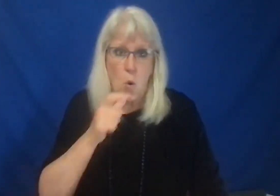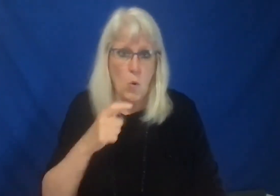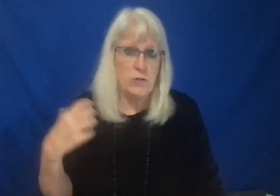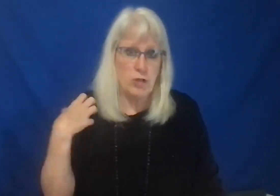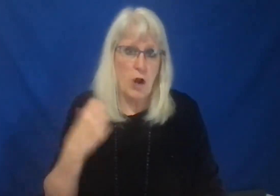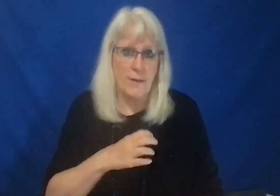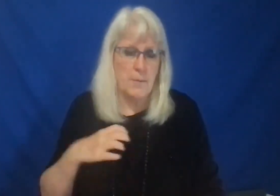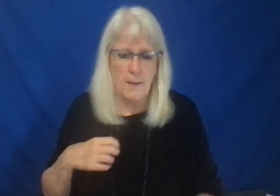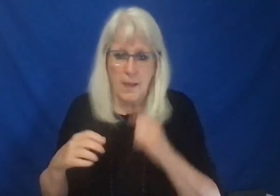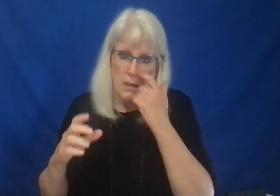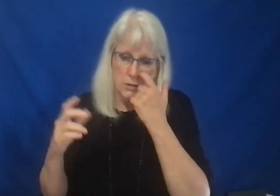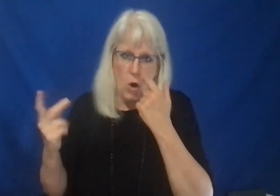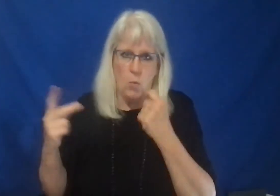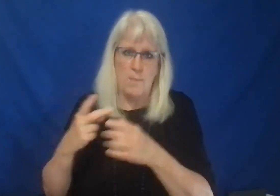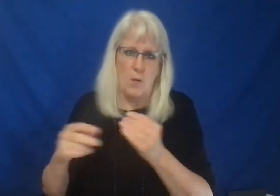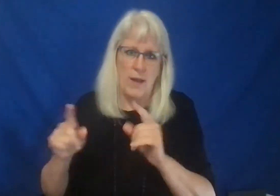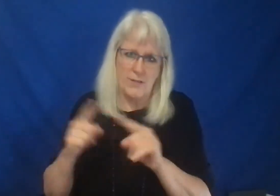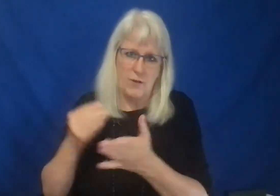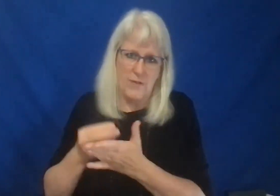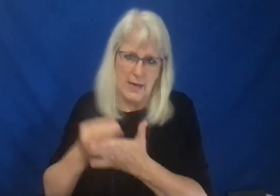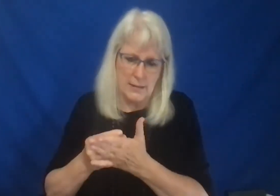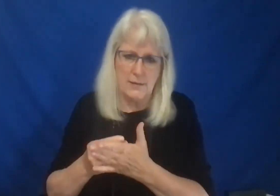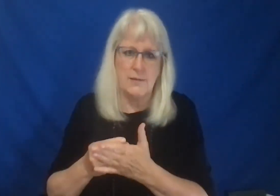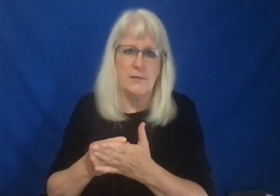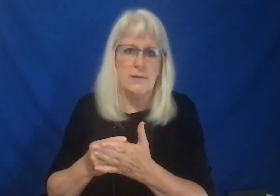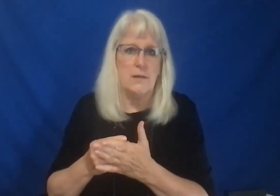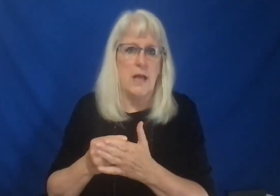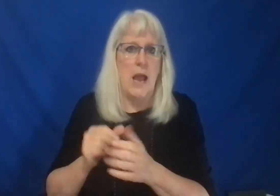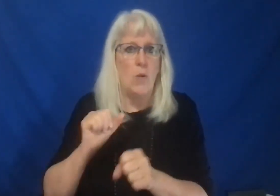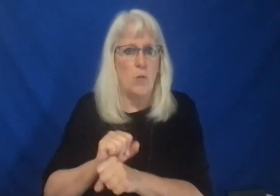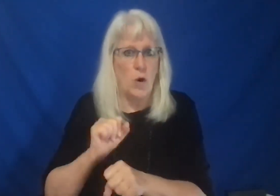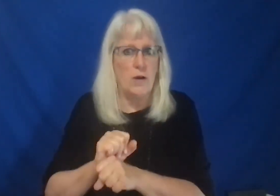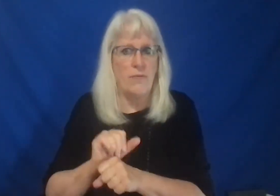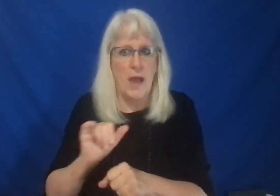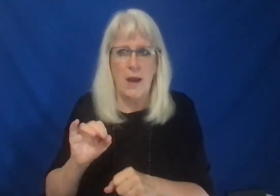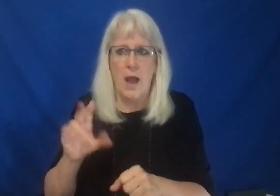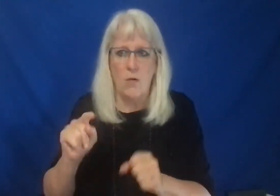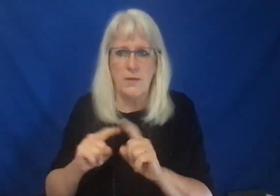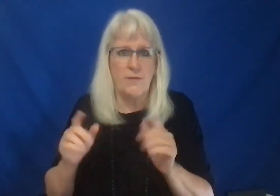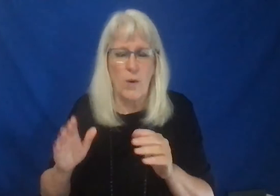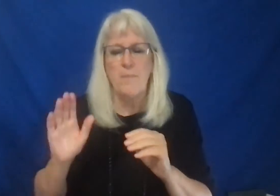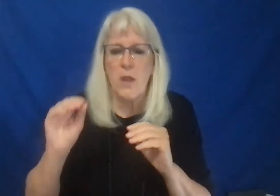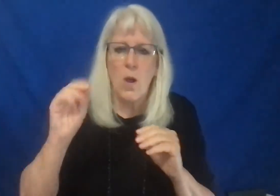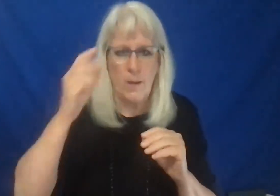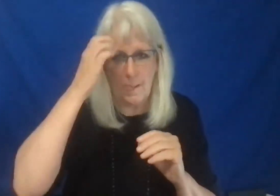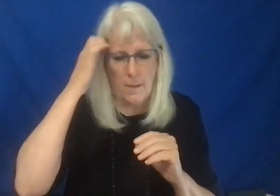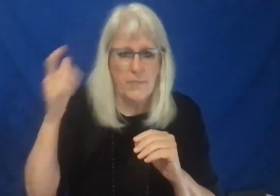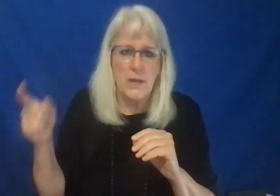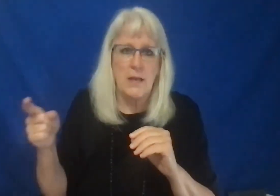little different, we have worked that out in a really fun way. So for example, I mean, he could sleep anywhere. Like, we're having this